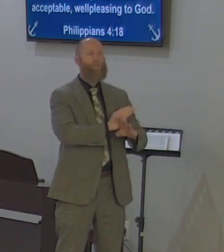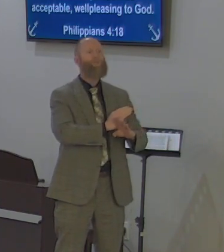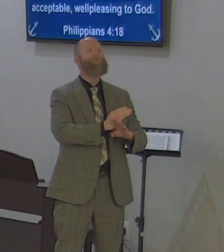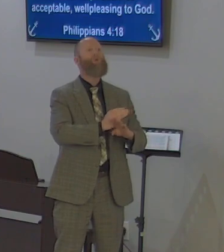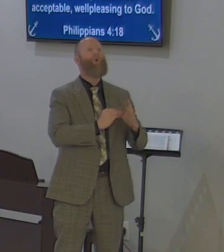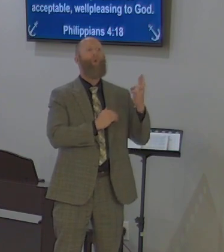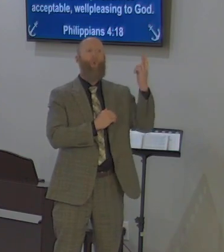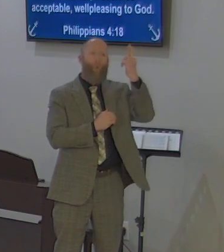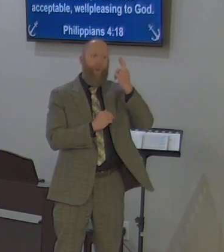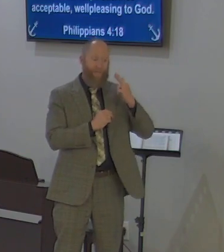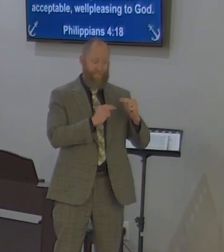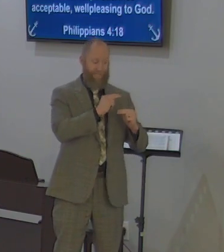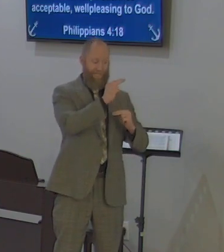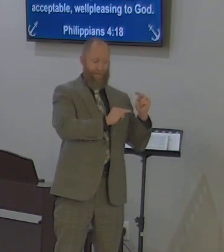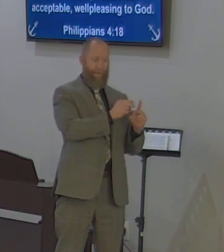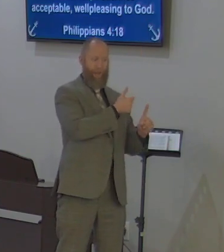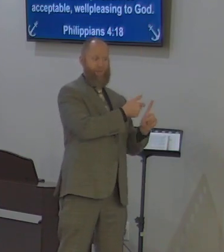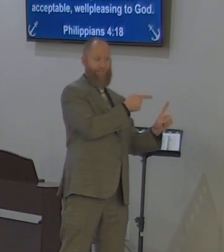rebuilt in that city.